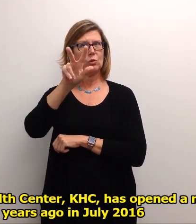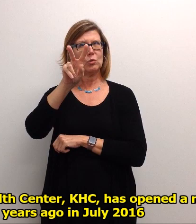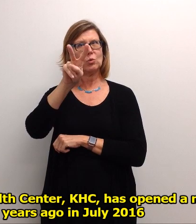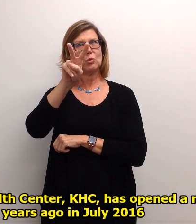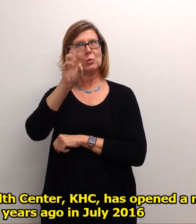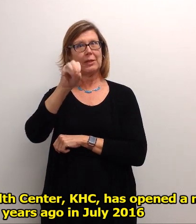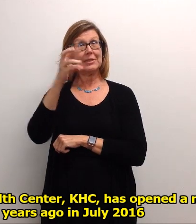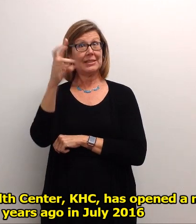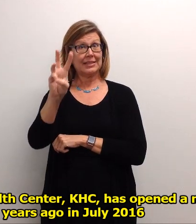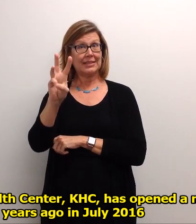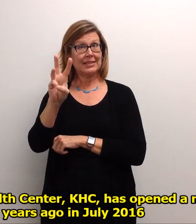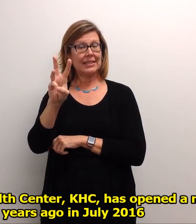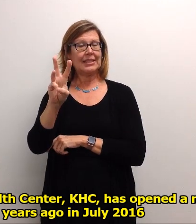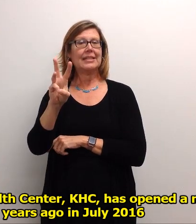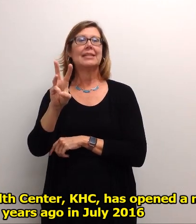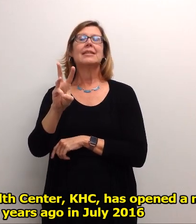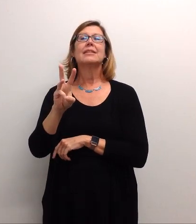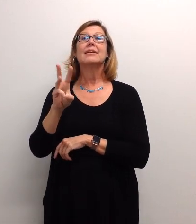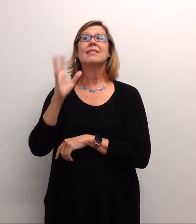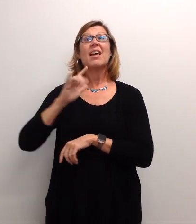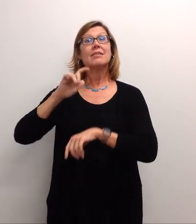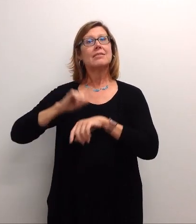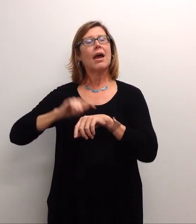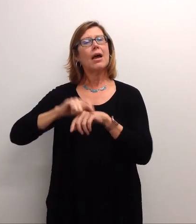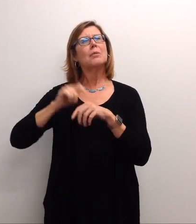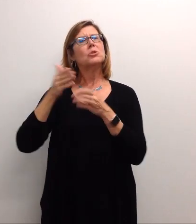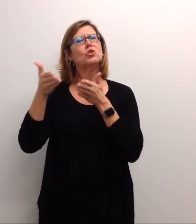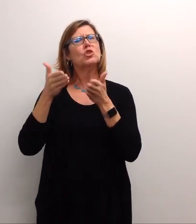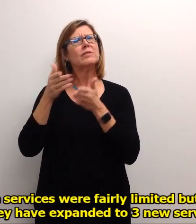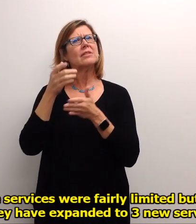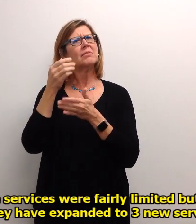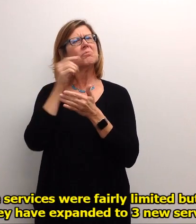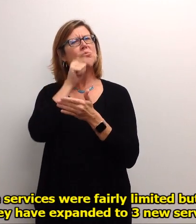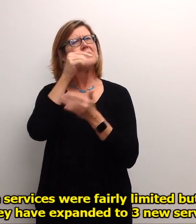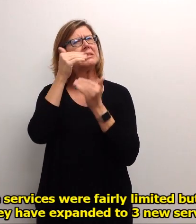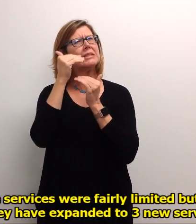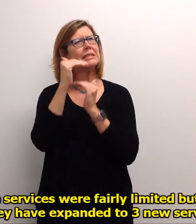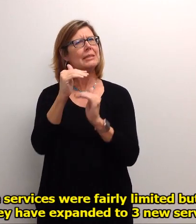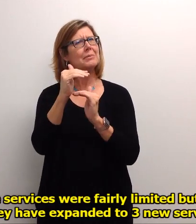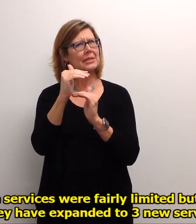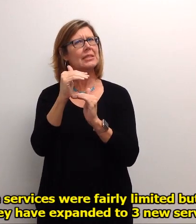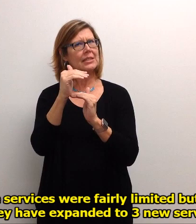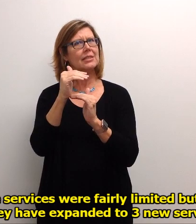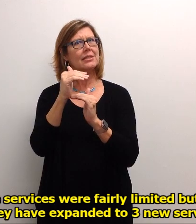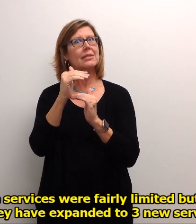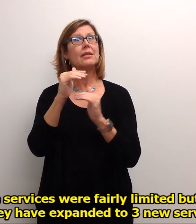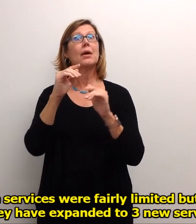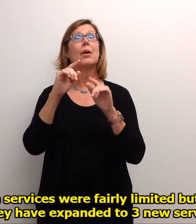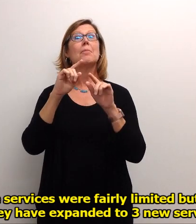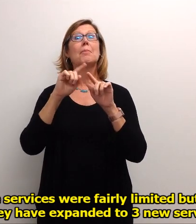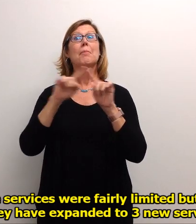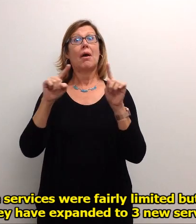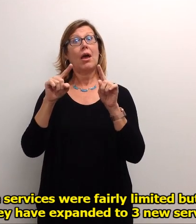in July 2016. And at the time, the services were fairly limited.